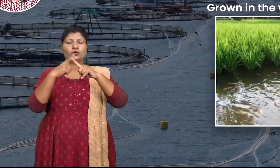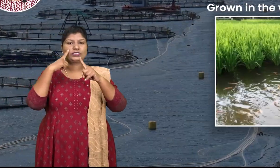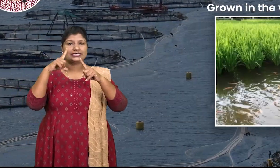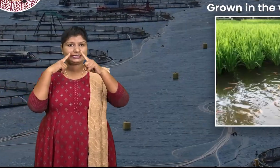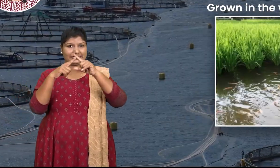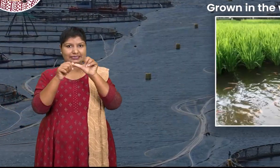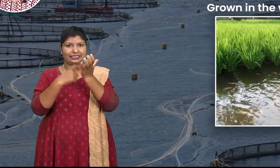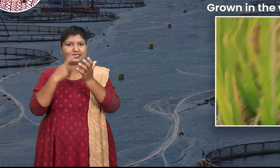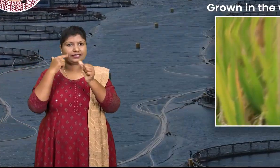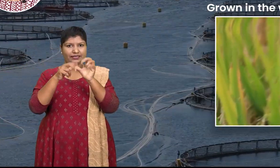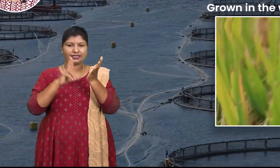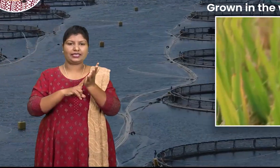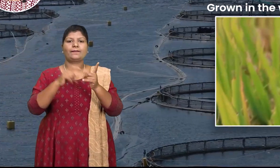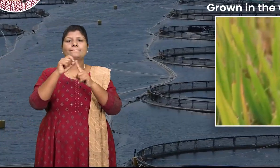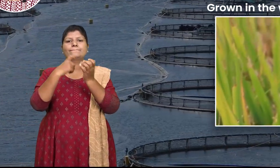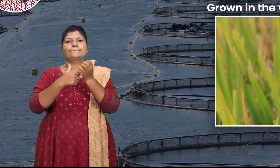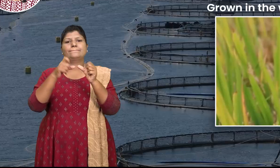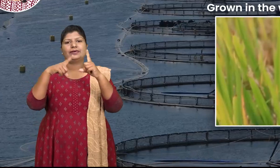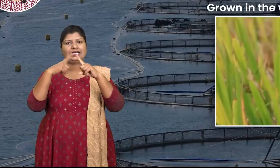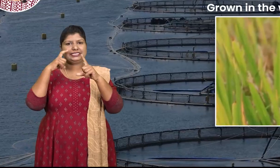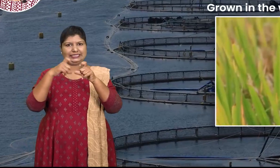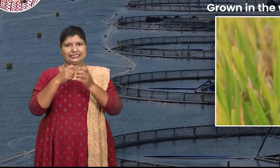multi-utilitarian practice.